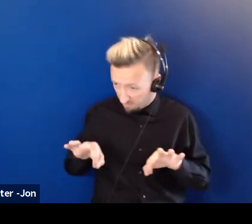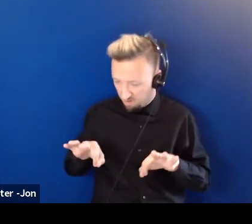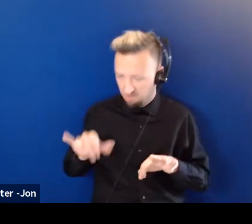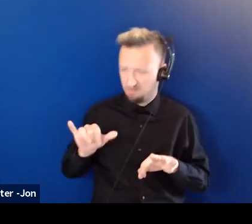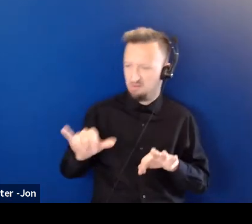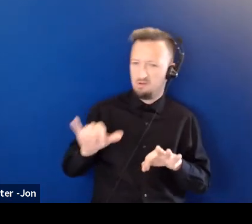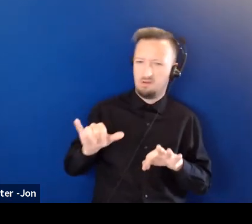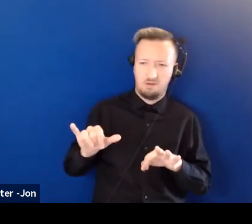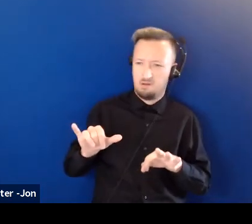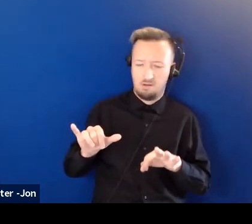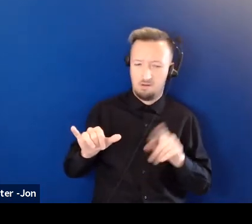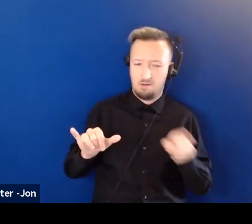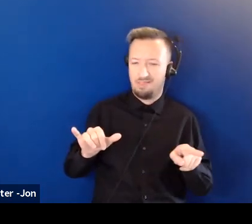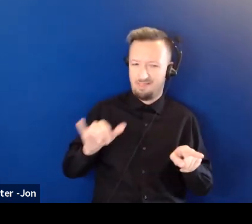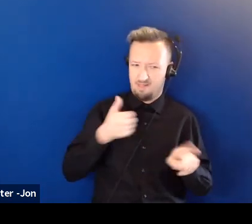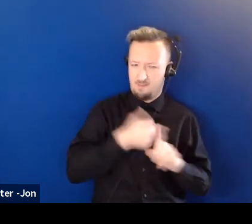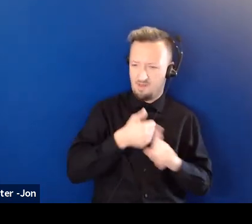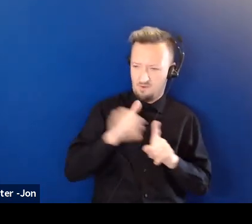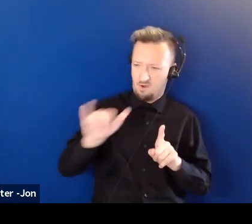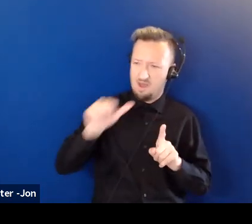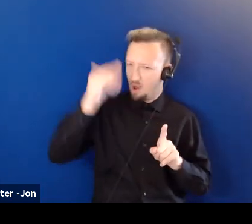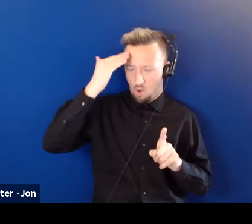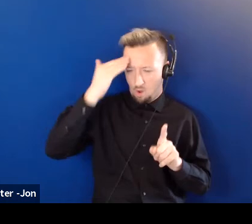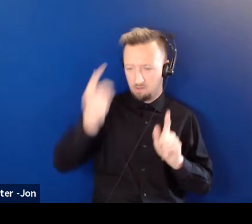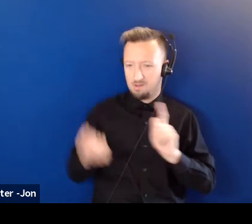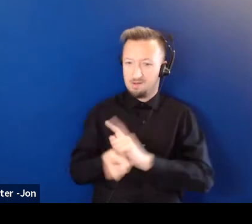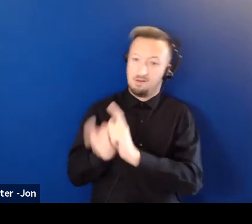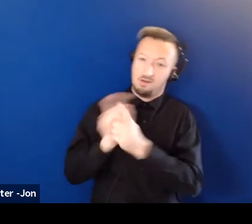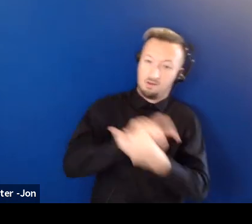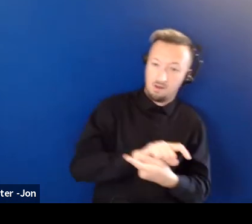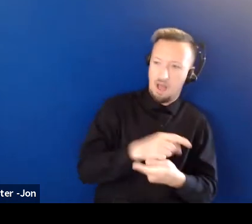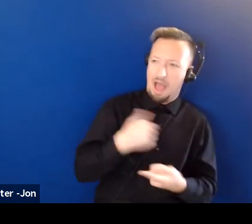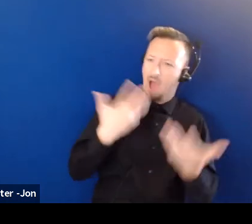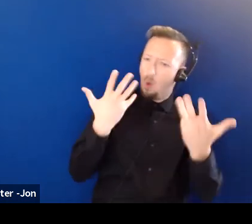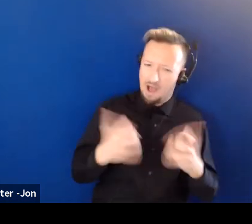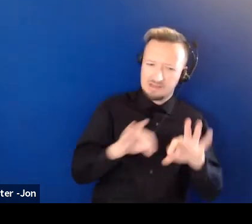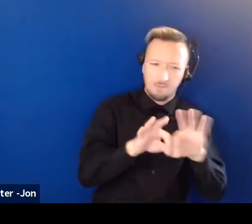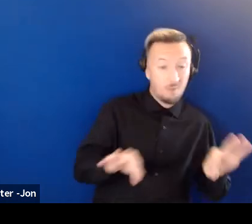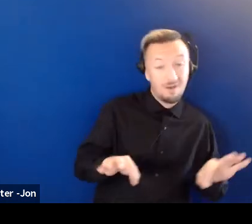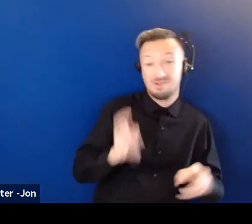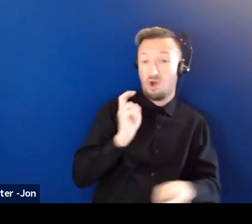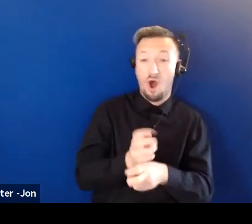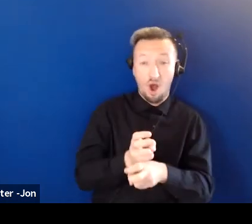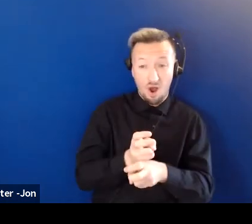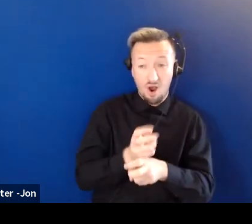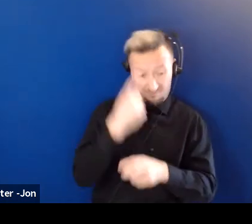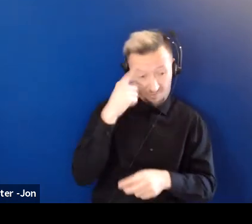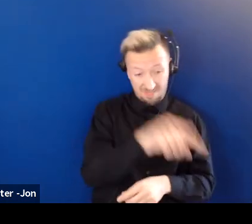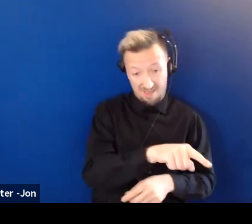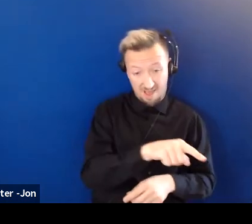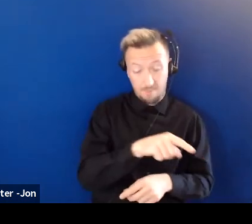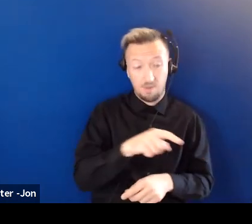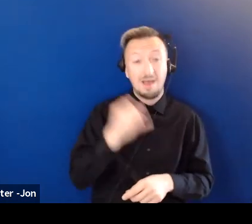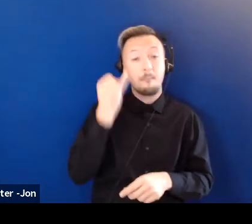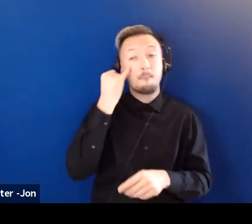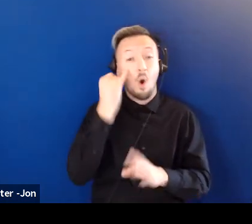that they definitely want to get a diploma, very difficult, rather than if they had been able to make that choice